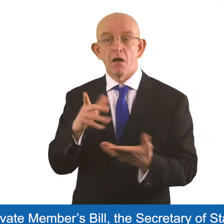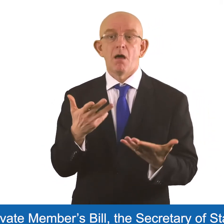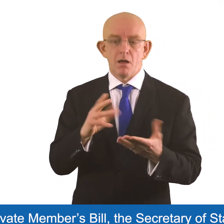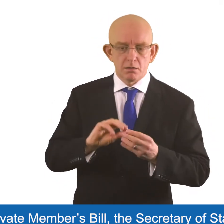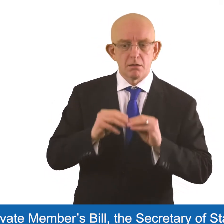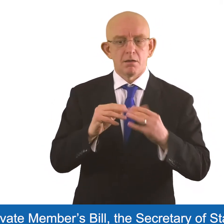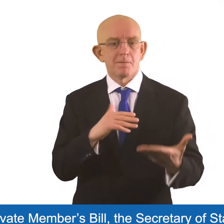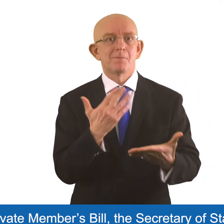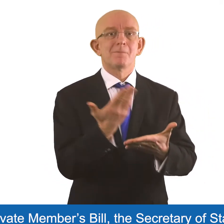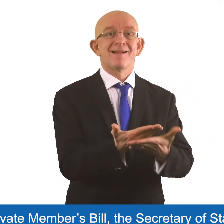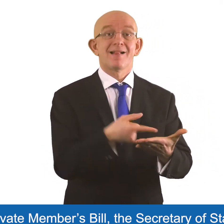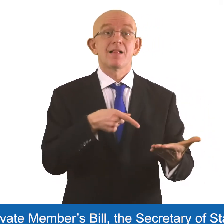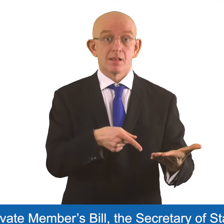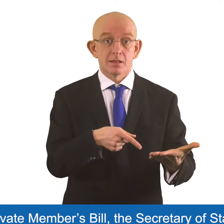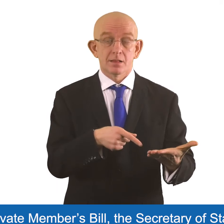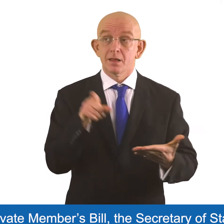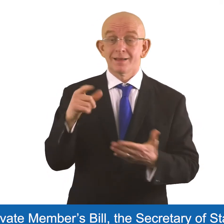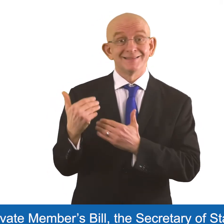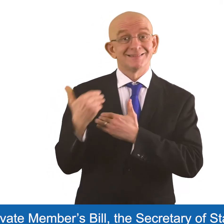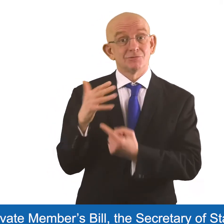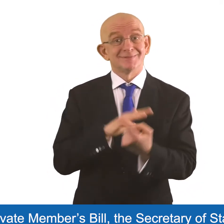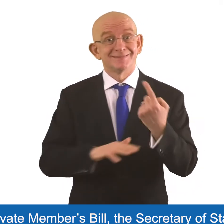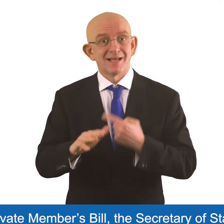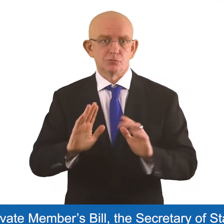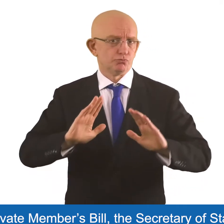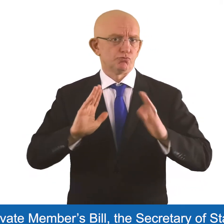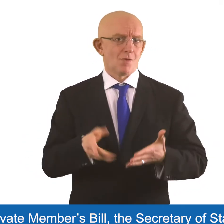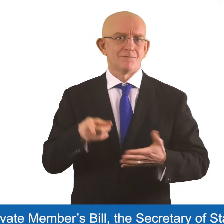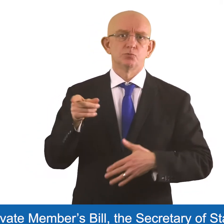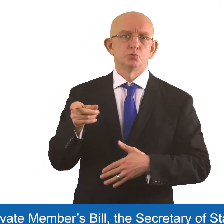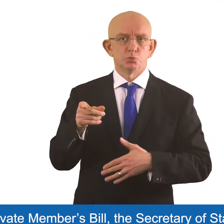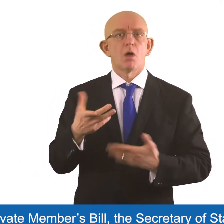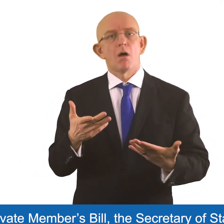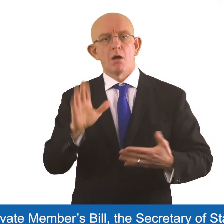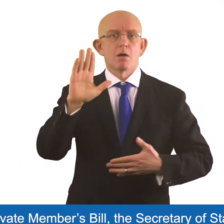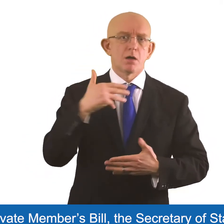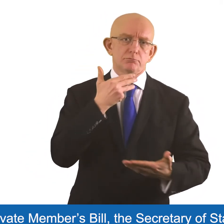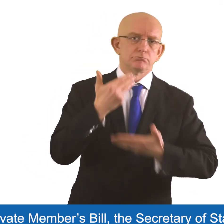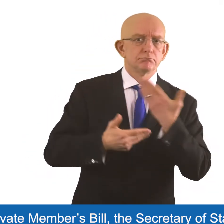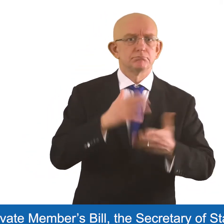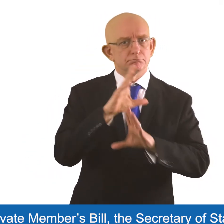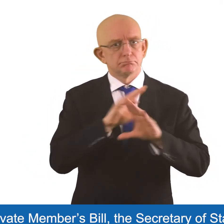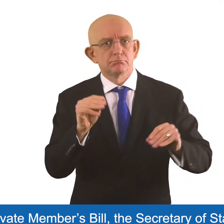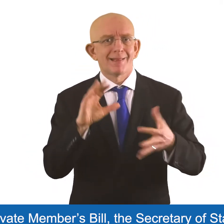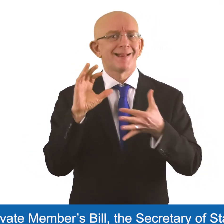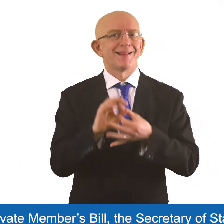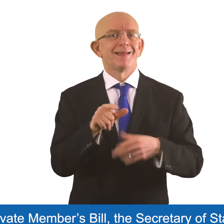the Secretary of State is not required to make a statement under Section 19 of the Human Rights Act 1998.